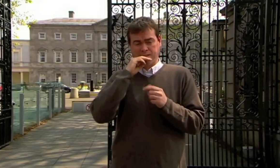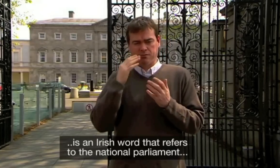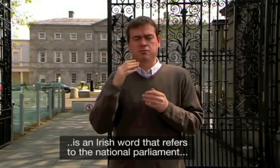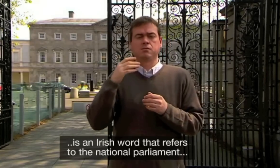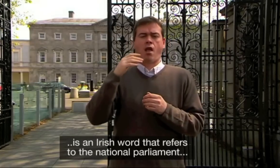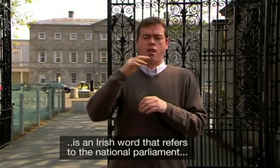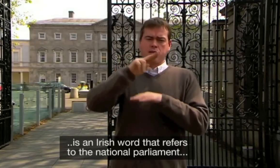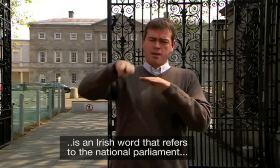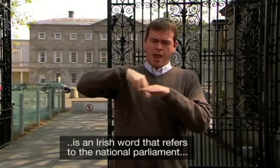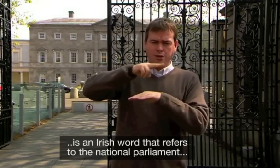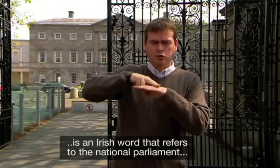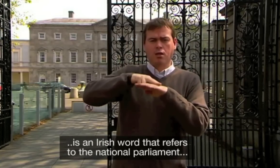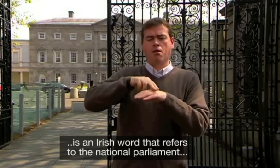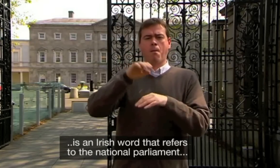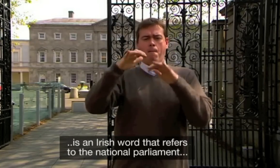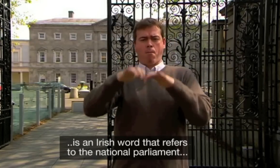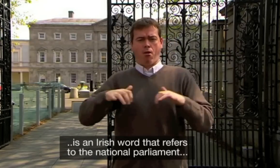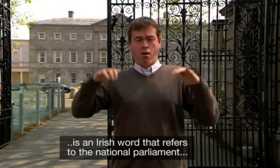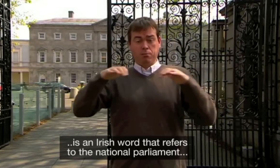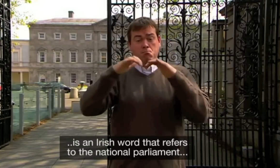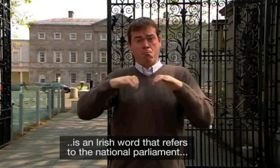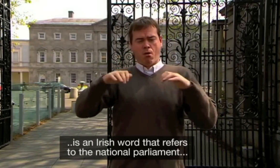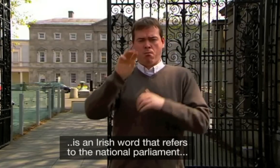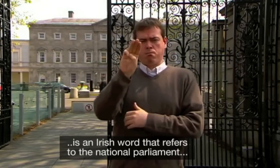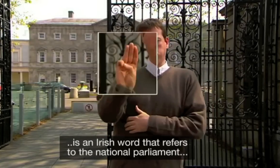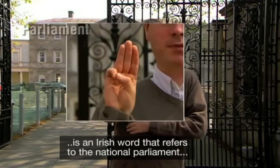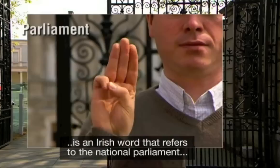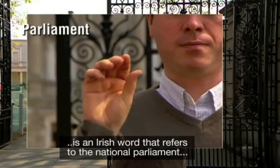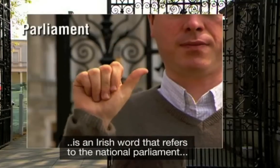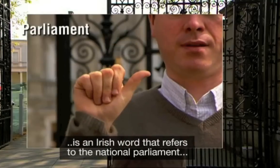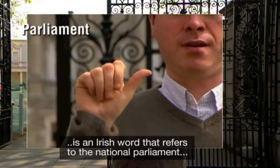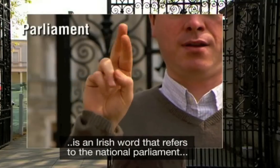Is an Irish word that refers to the National Parliament